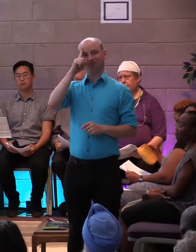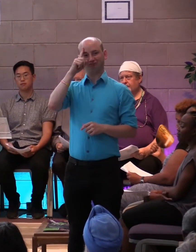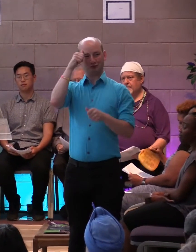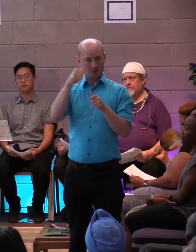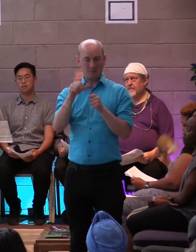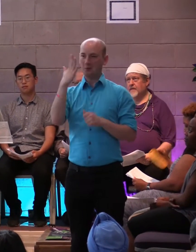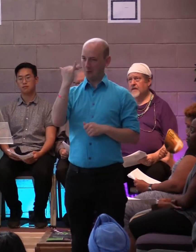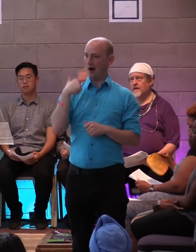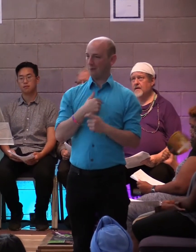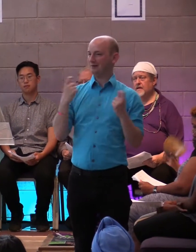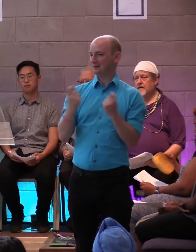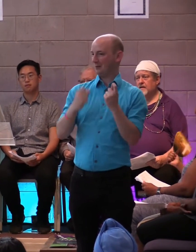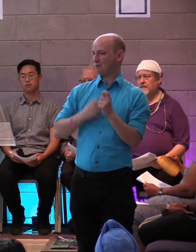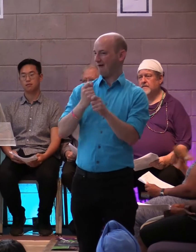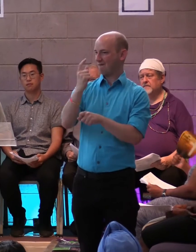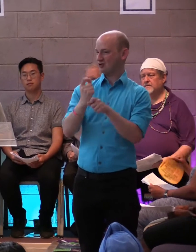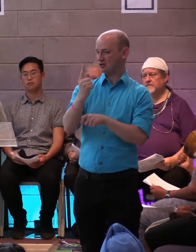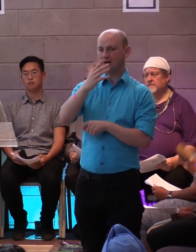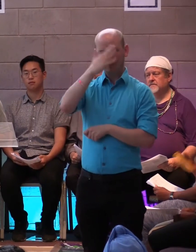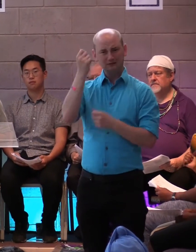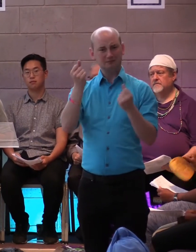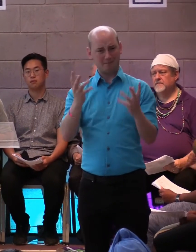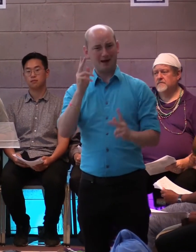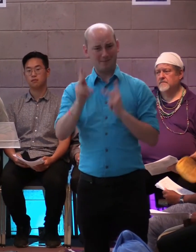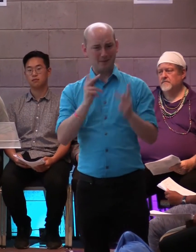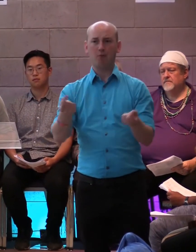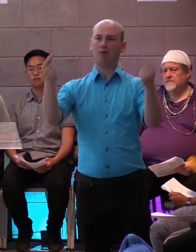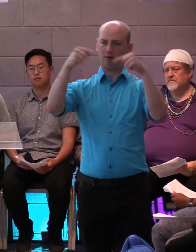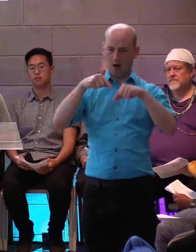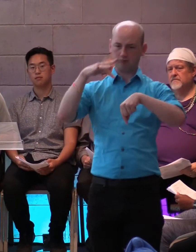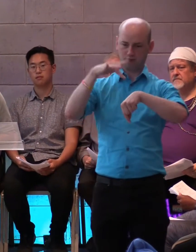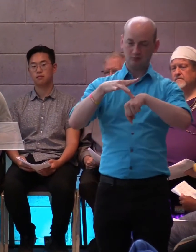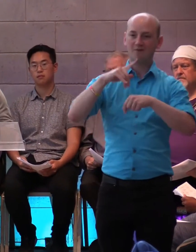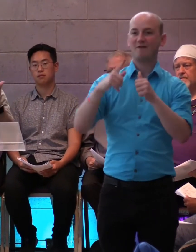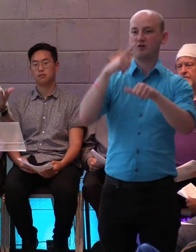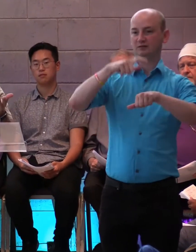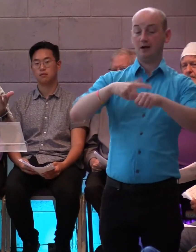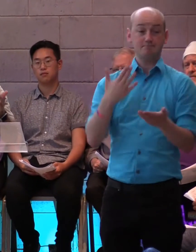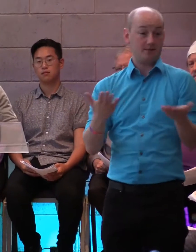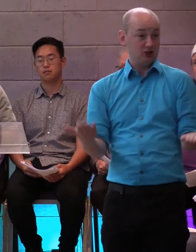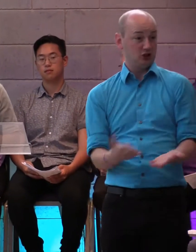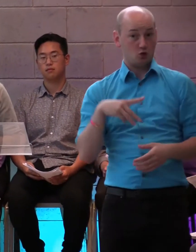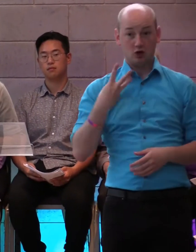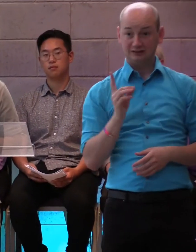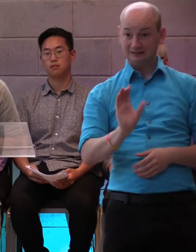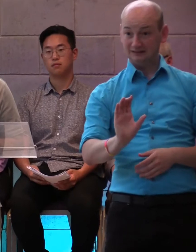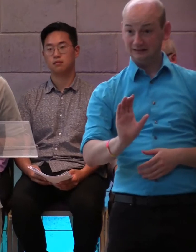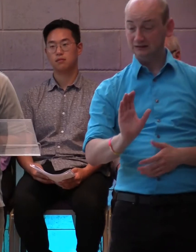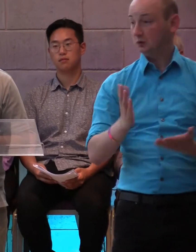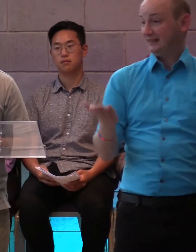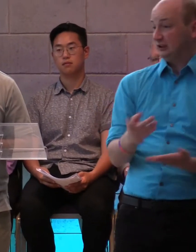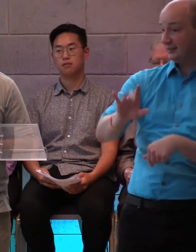year, because of the many people who are experiencing Pride for the first time. Whether that be here in a place of